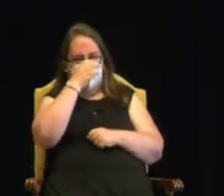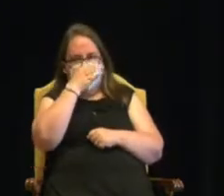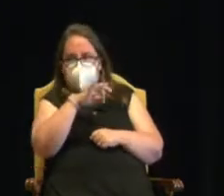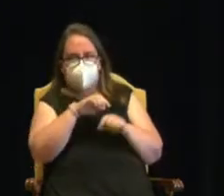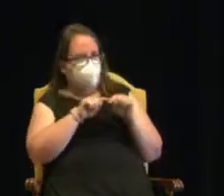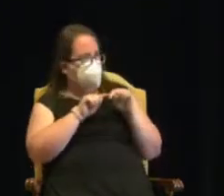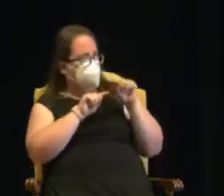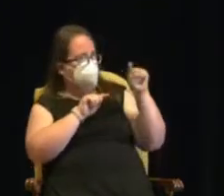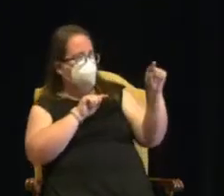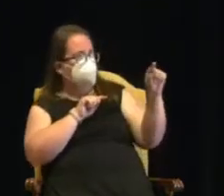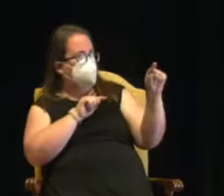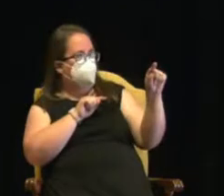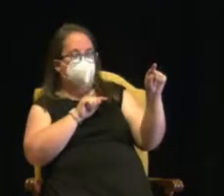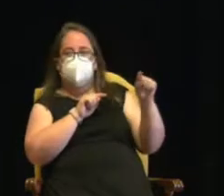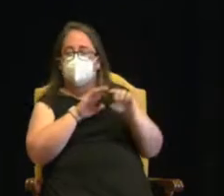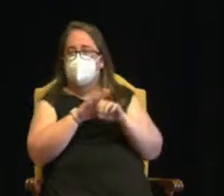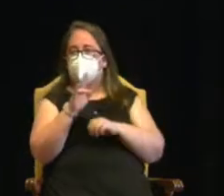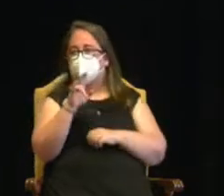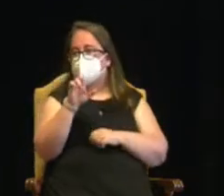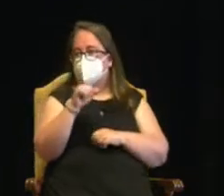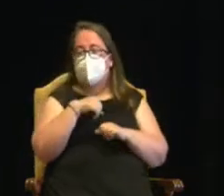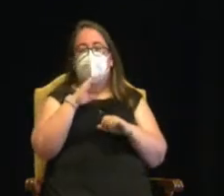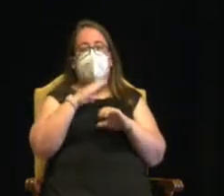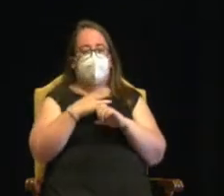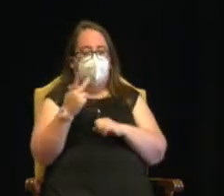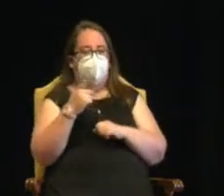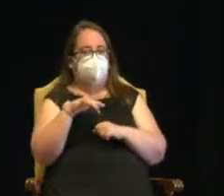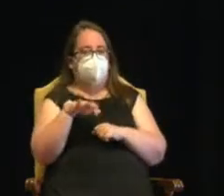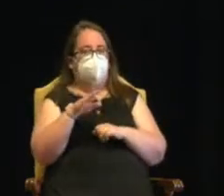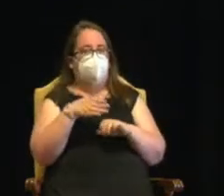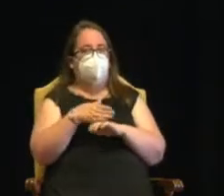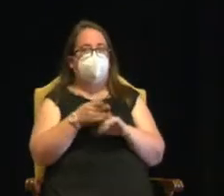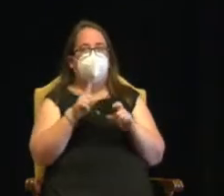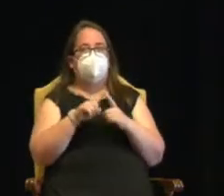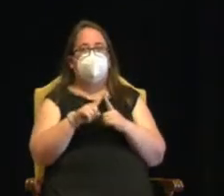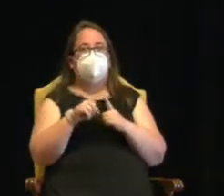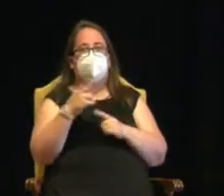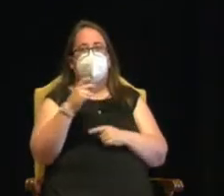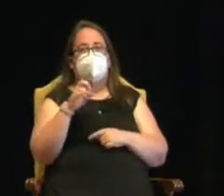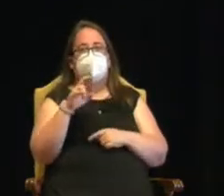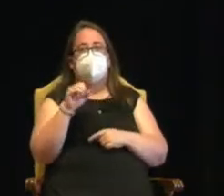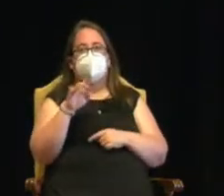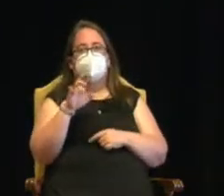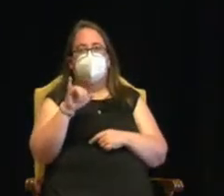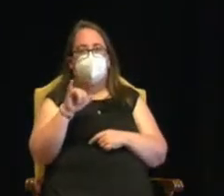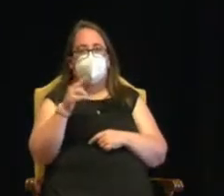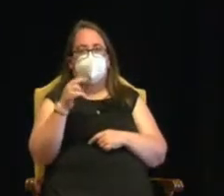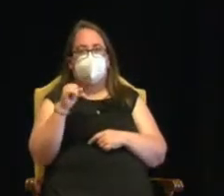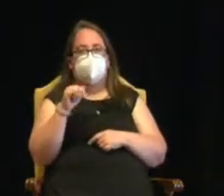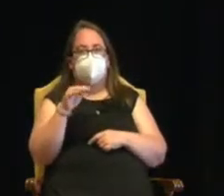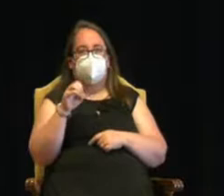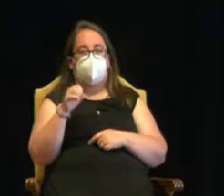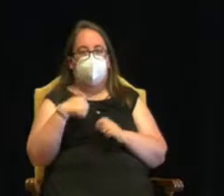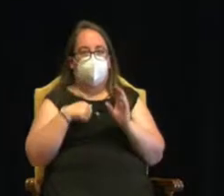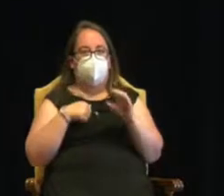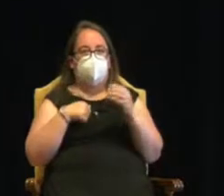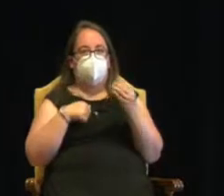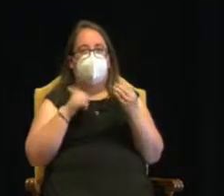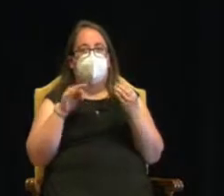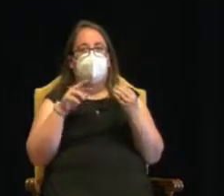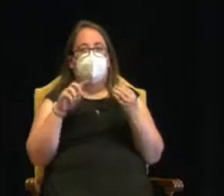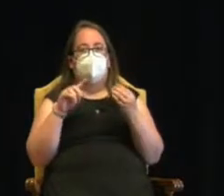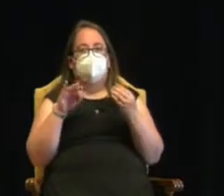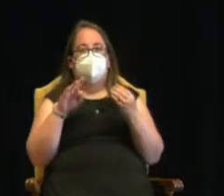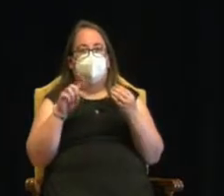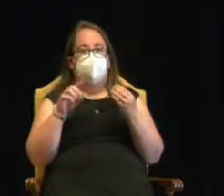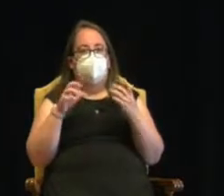like a block south of us on Charles Street. My daughter and I found it after going to see Hairspray at the Hippodrome. And I picked up Richard Ford's Let